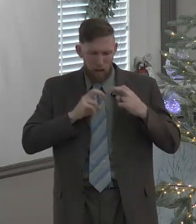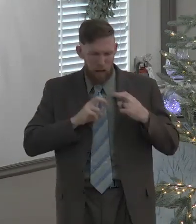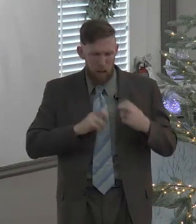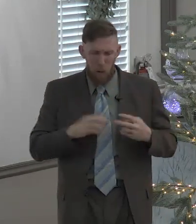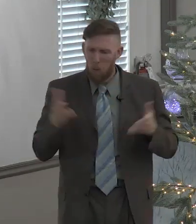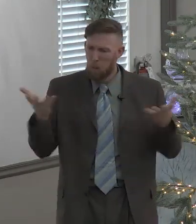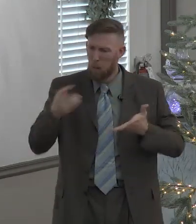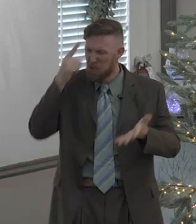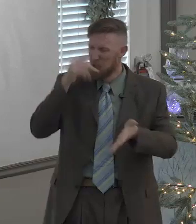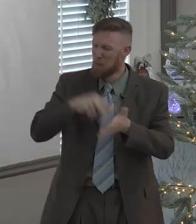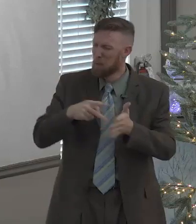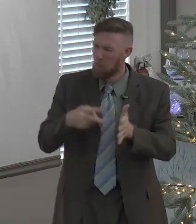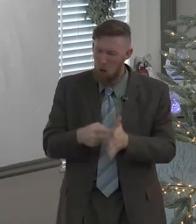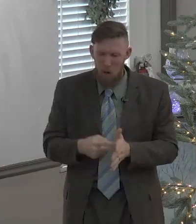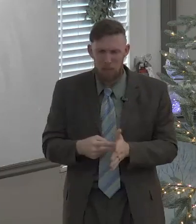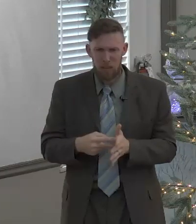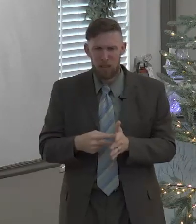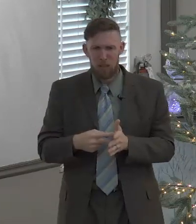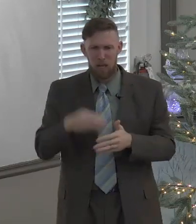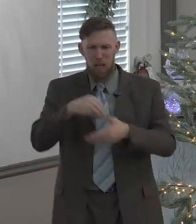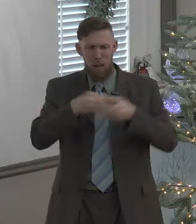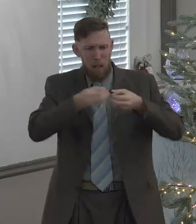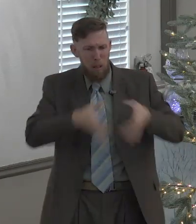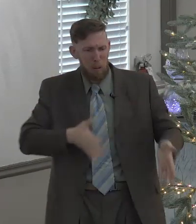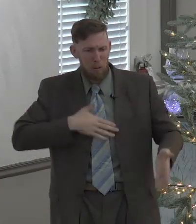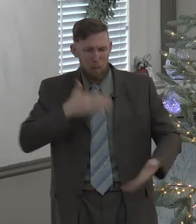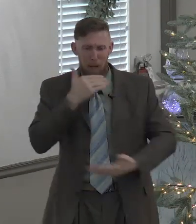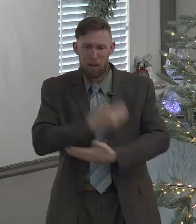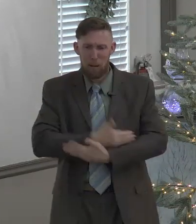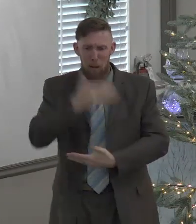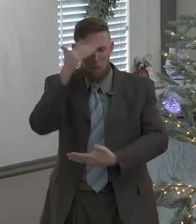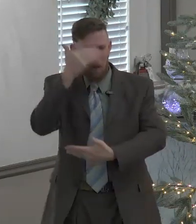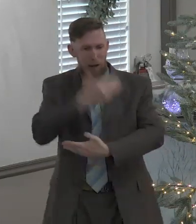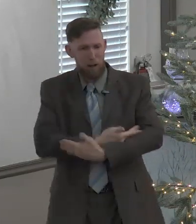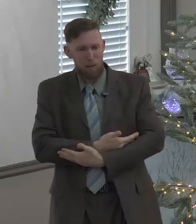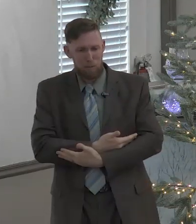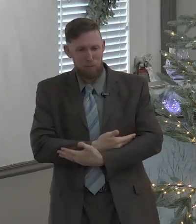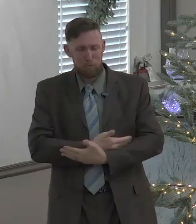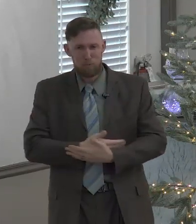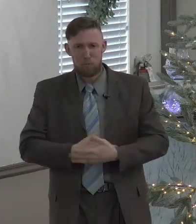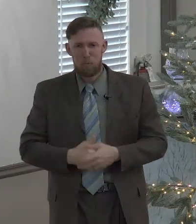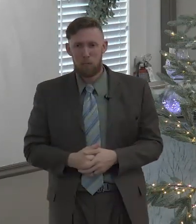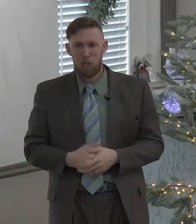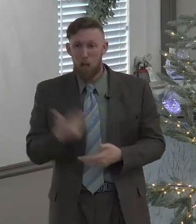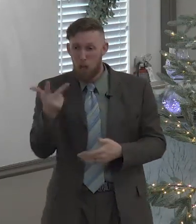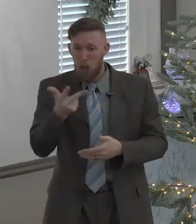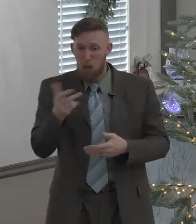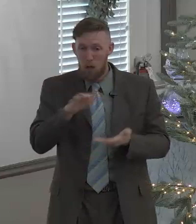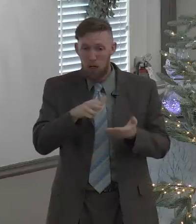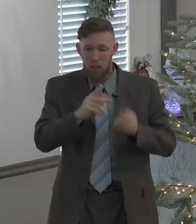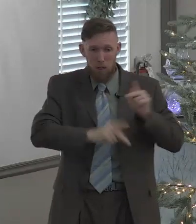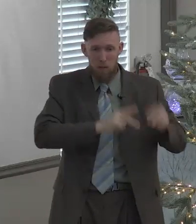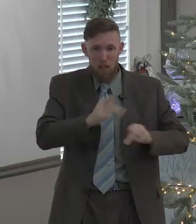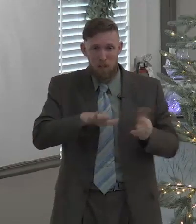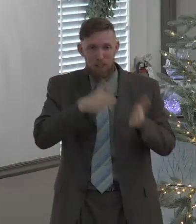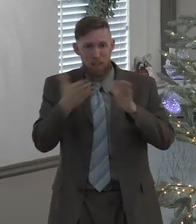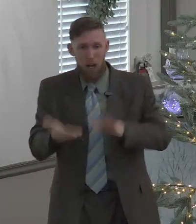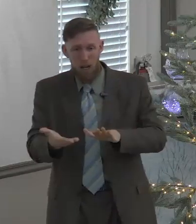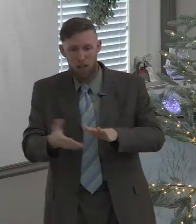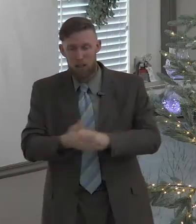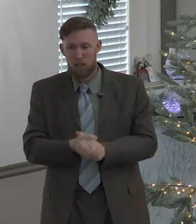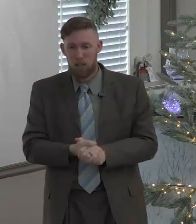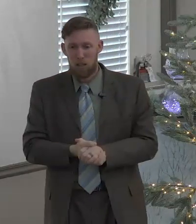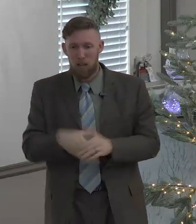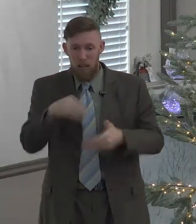to say, well, what in the world is the purpose in this? What is the purpose in this? You